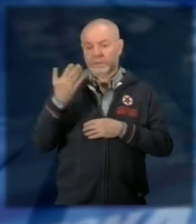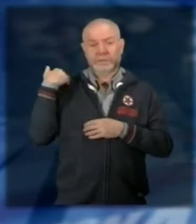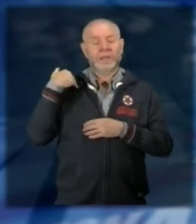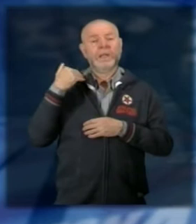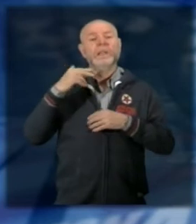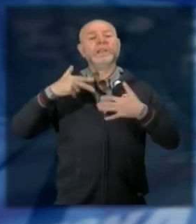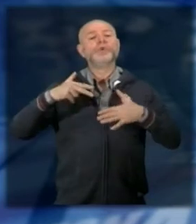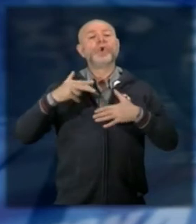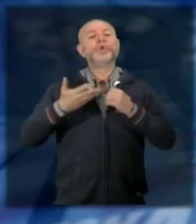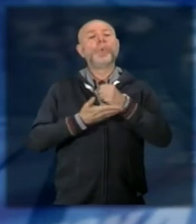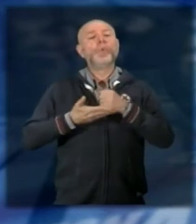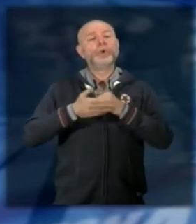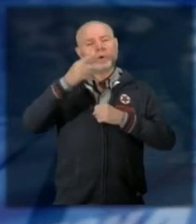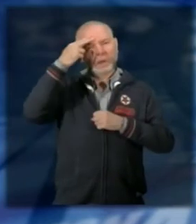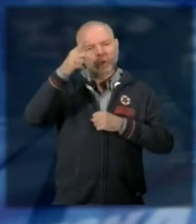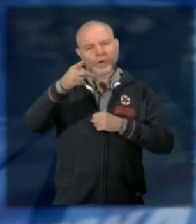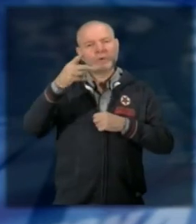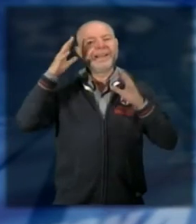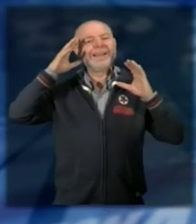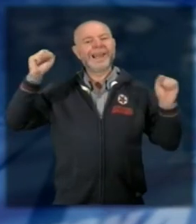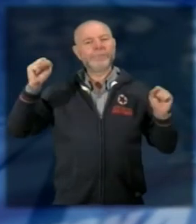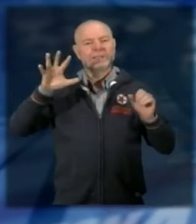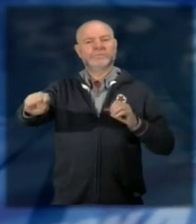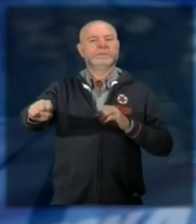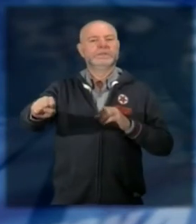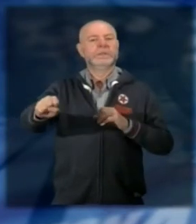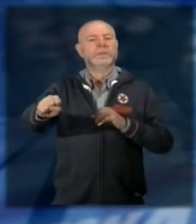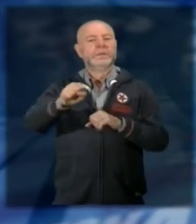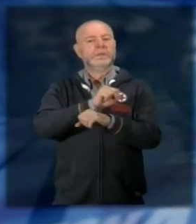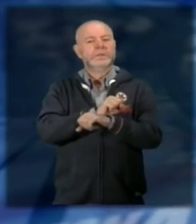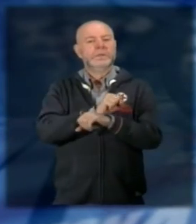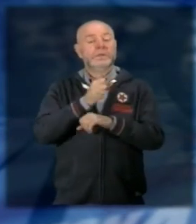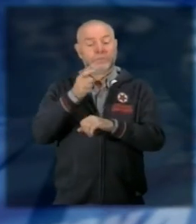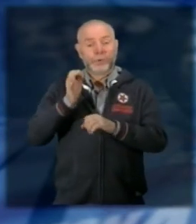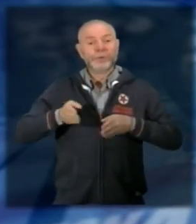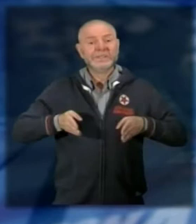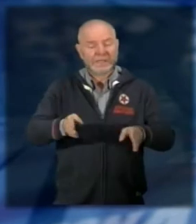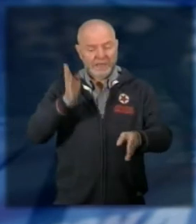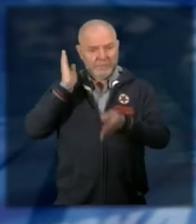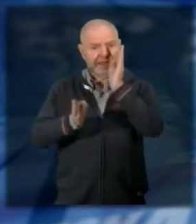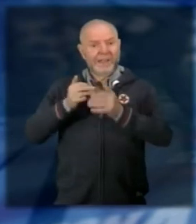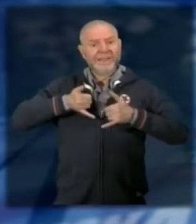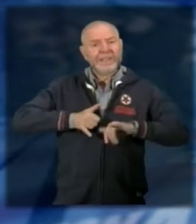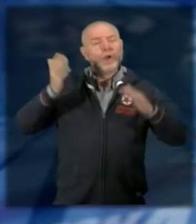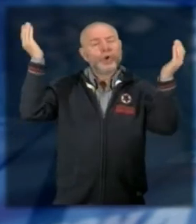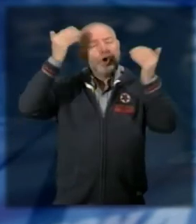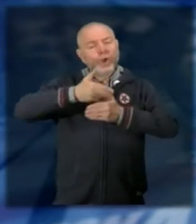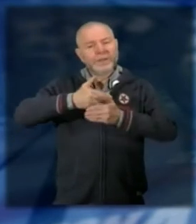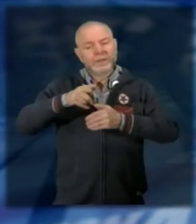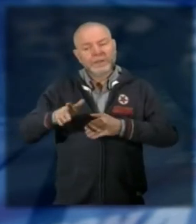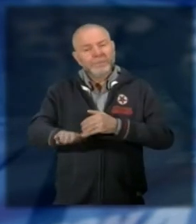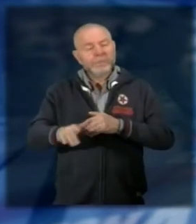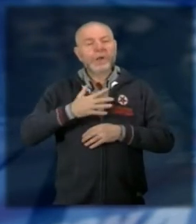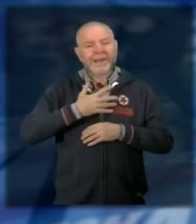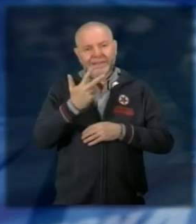July was arrested by the Carabinieri of the Nucle Operative Radio Mobile while he was in strada in Piena Notte, the child of just three